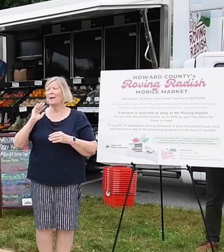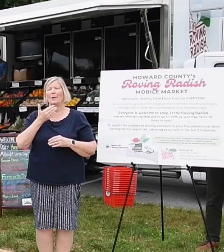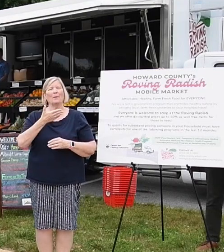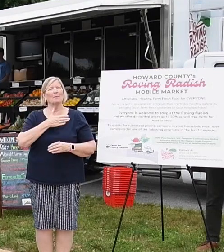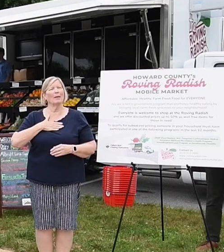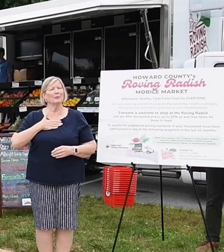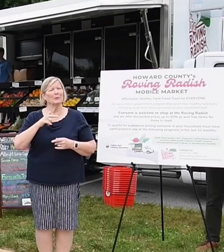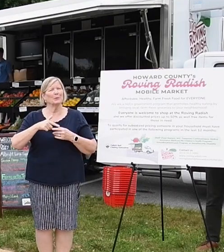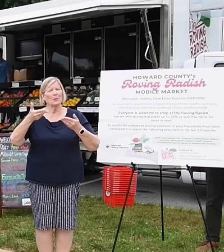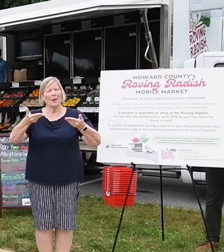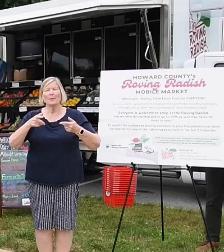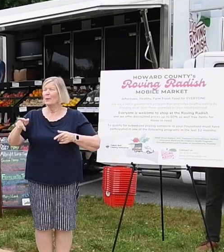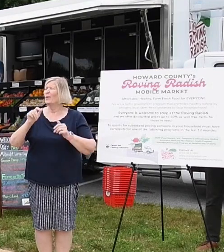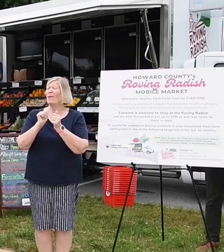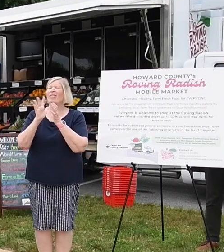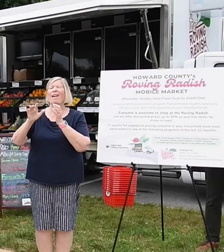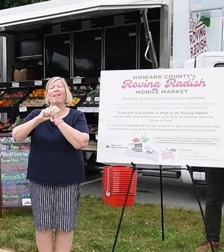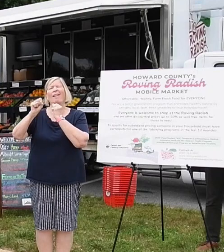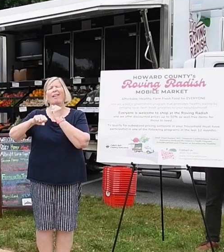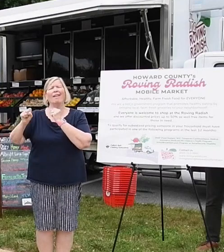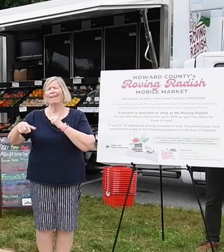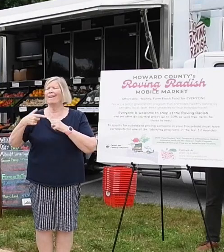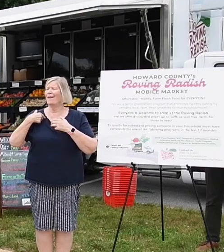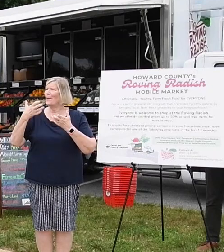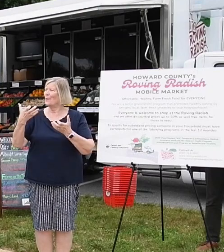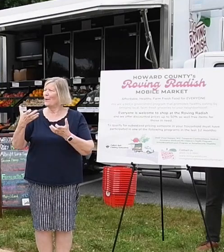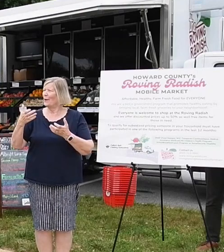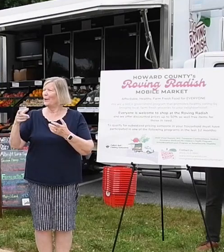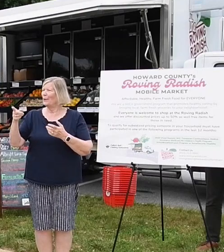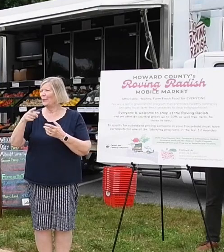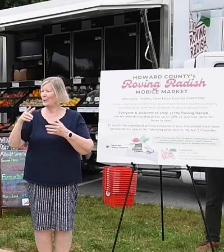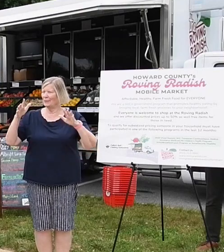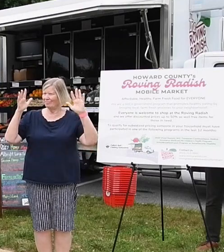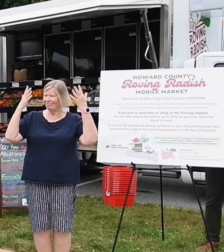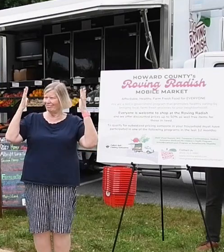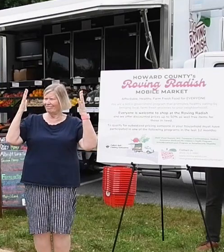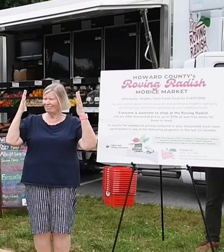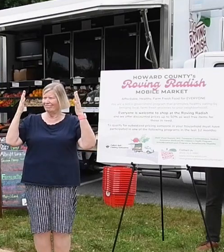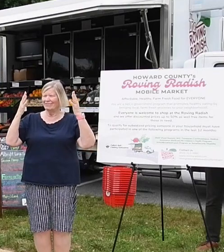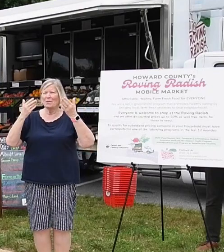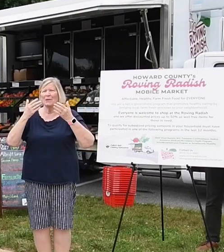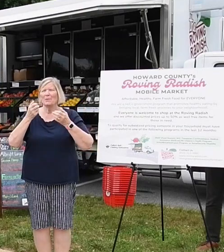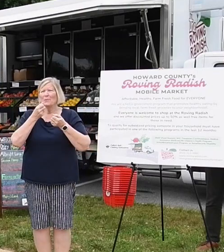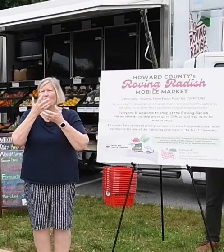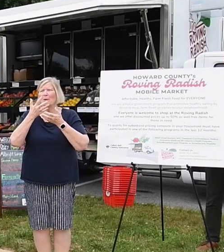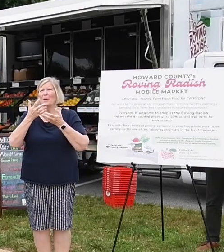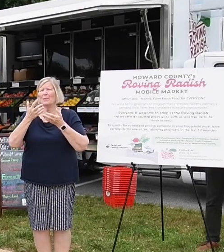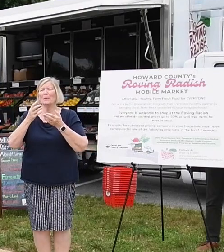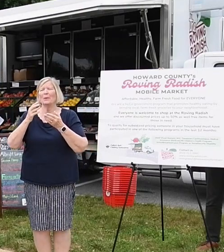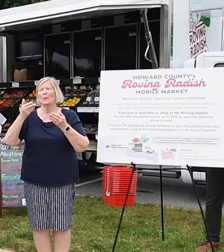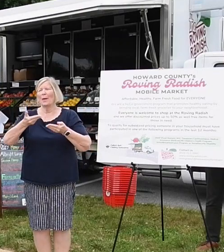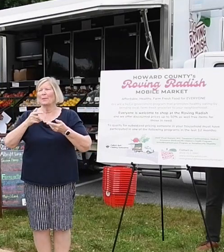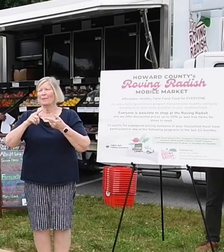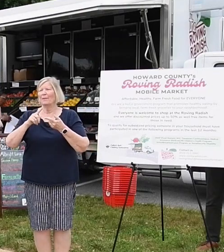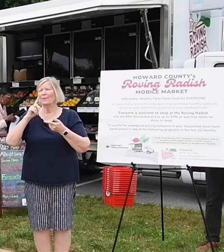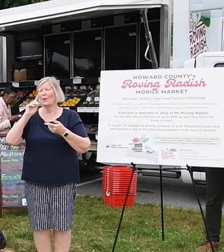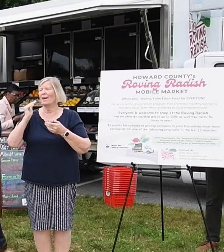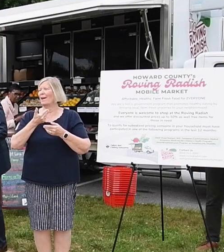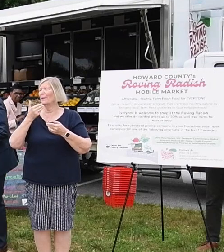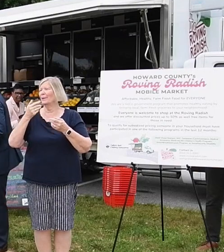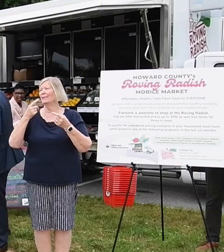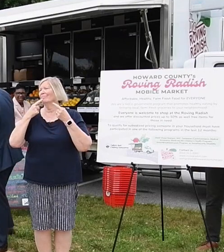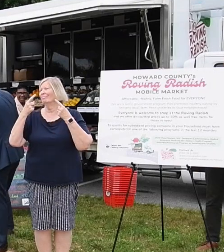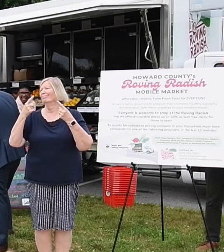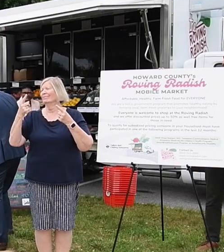Without further ado, I would like to have you give a little round of applause, a warm welcome for our illustrious County Executive Calvin Ball.